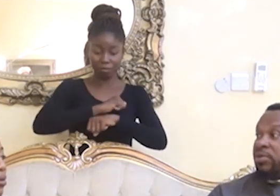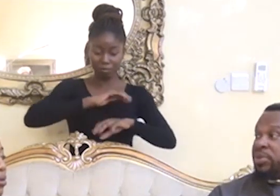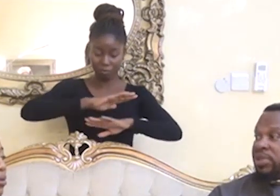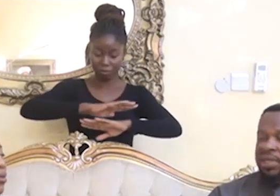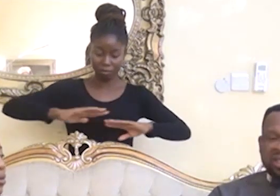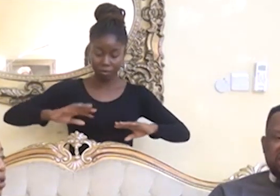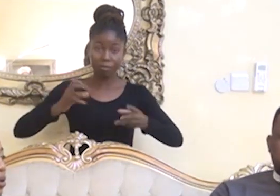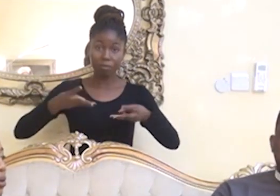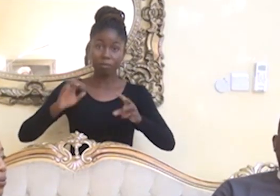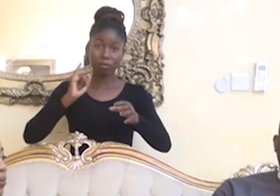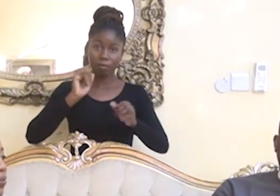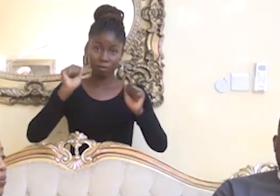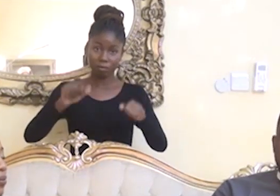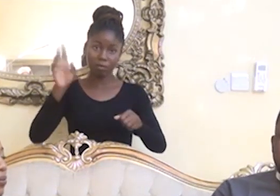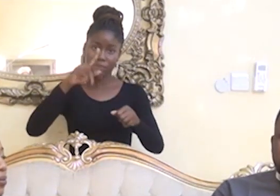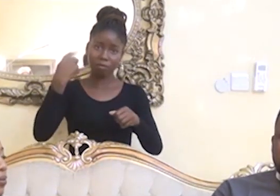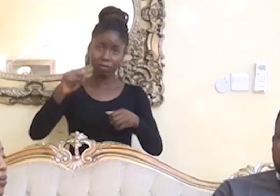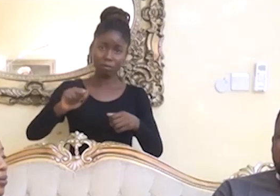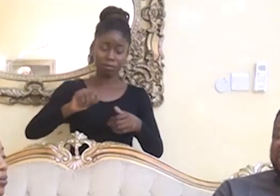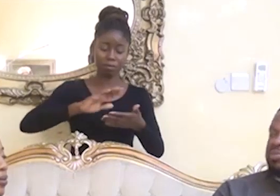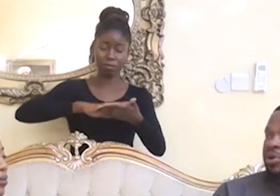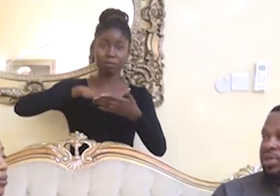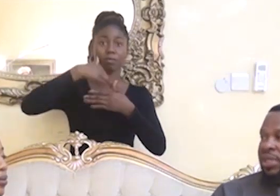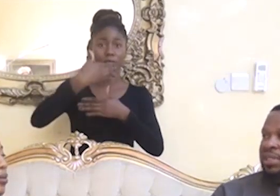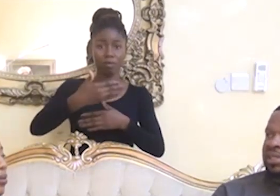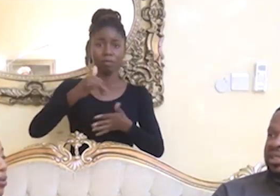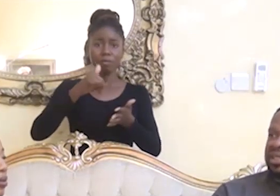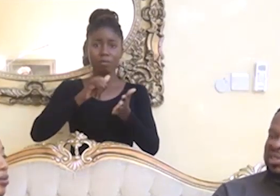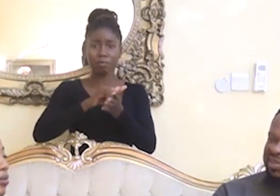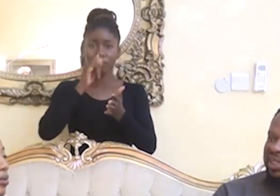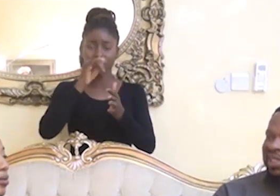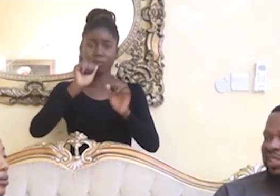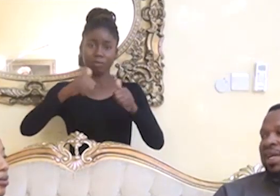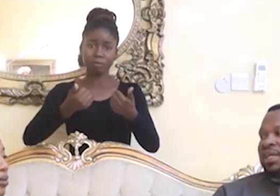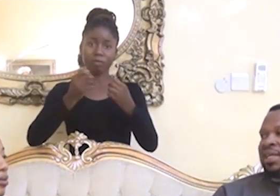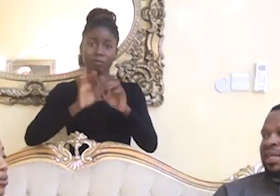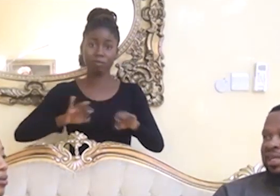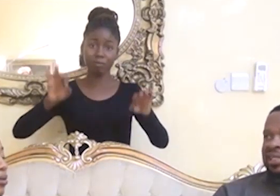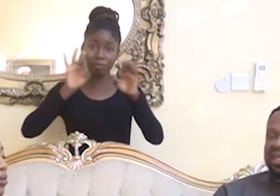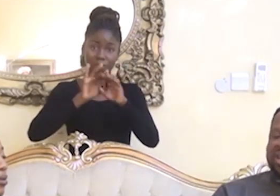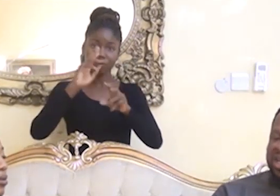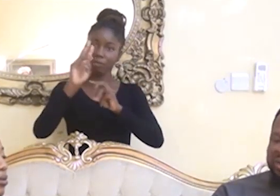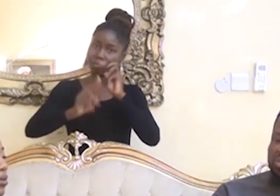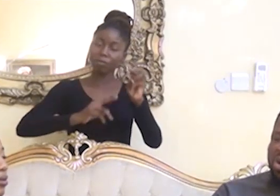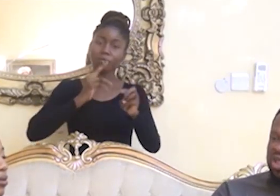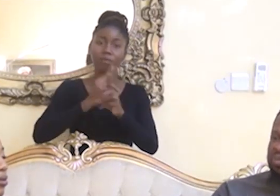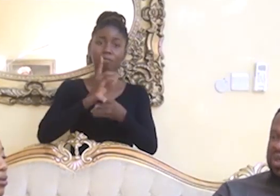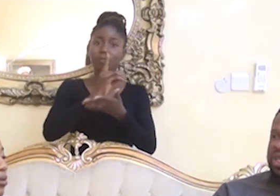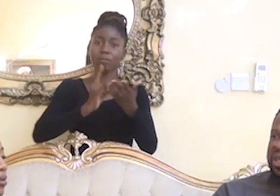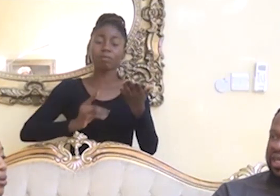the computers. Yes. So that is how important universal design is.